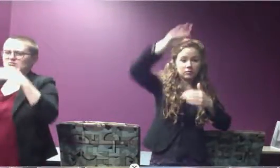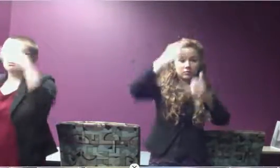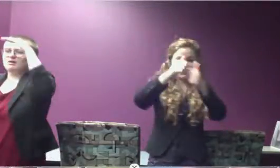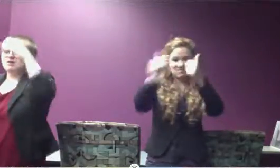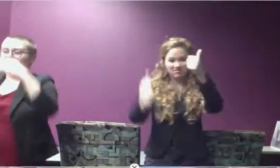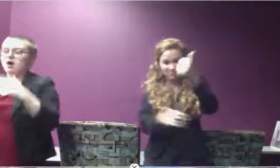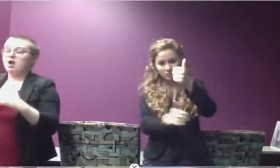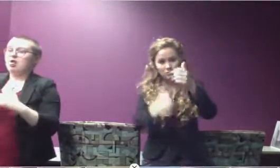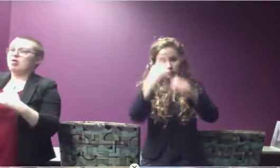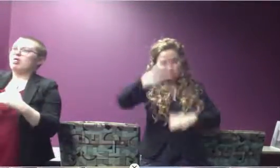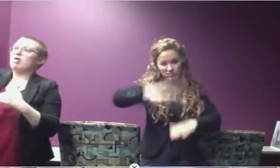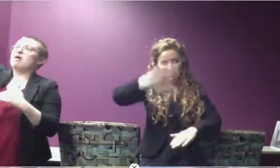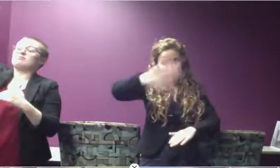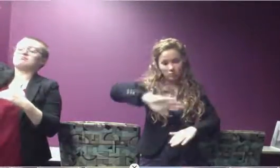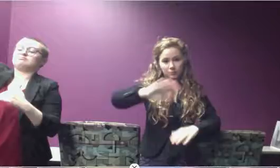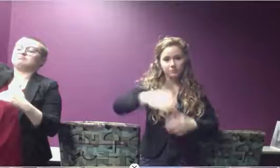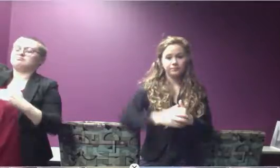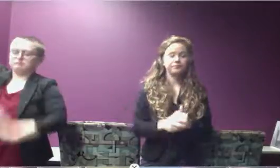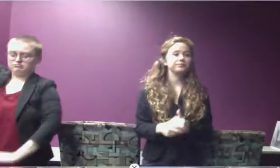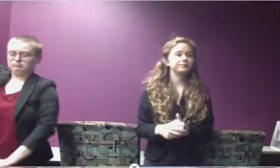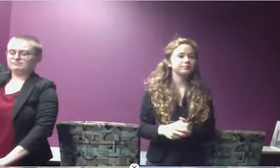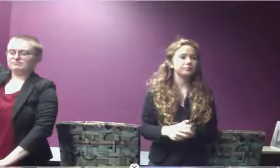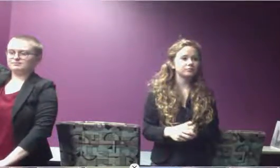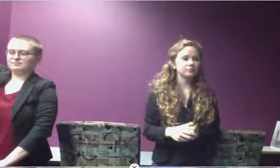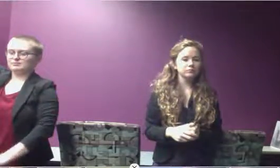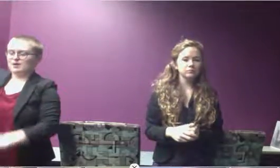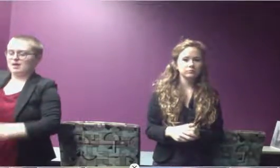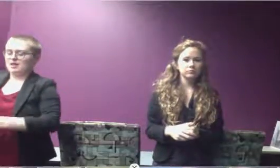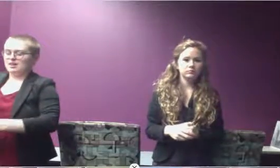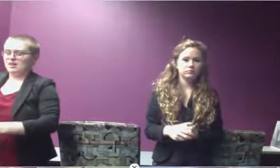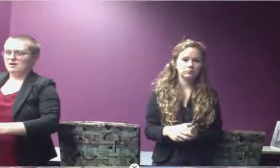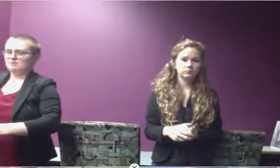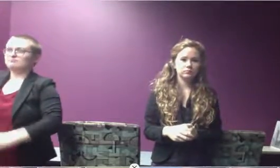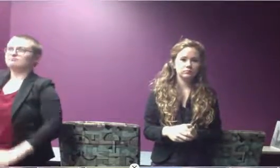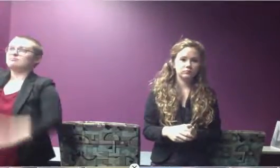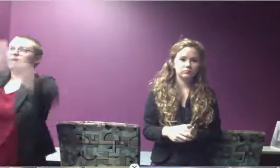The higher numbers are at the top and the lower numbers are at the bottom.